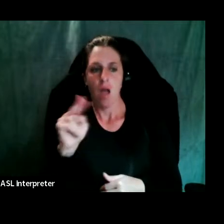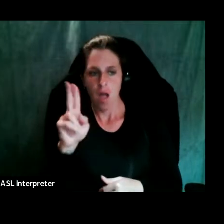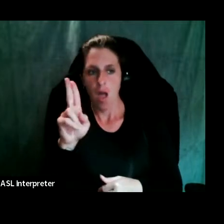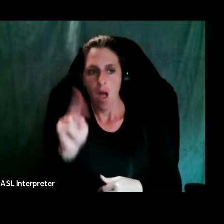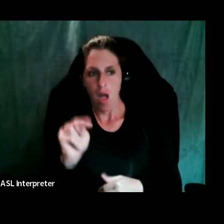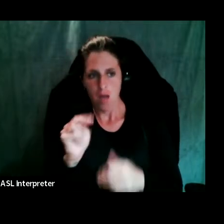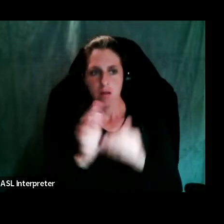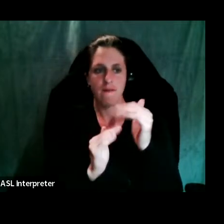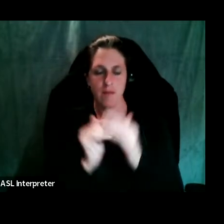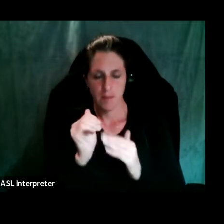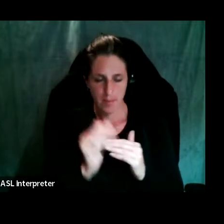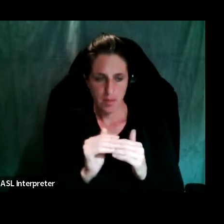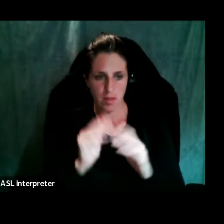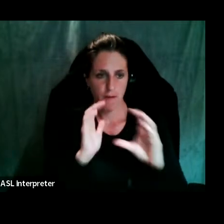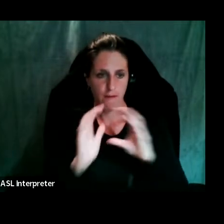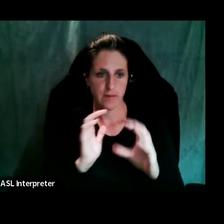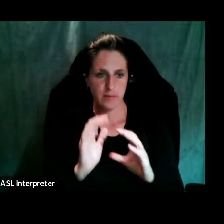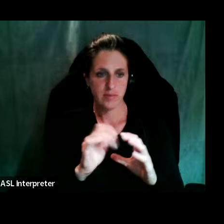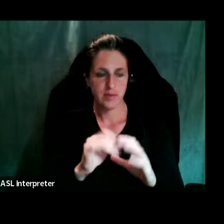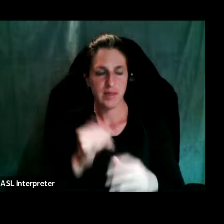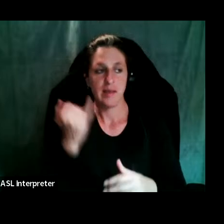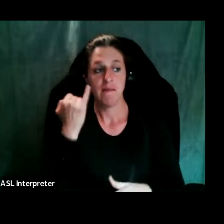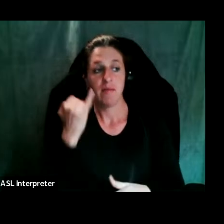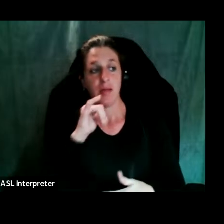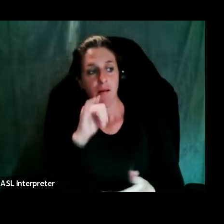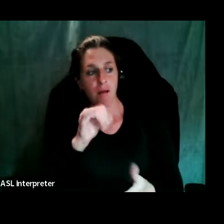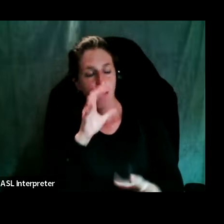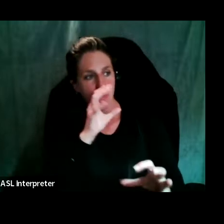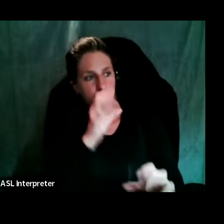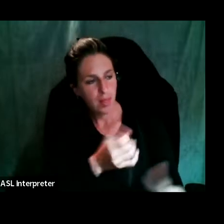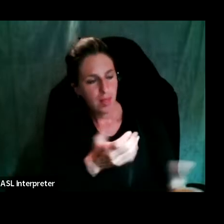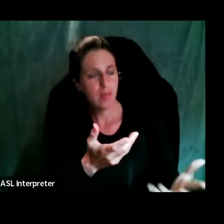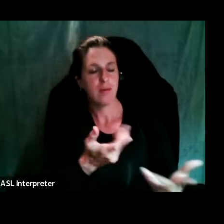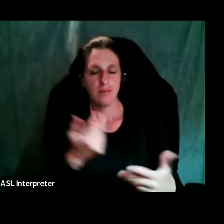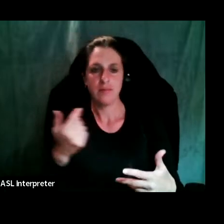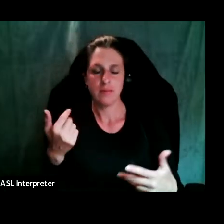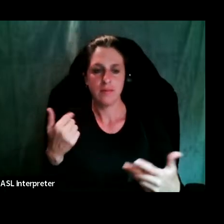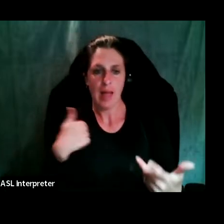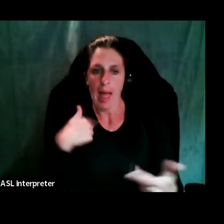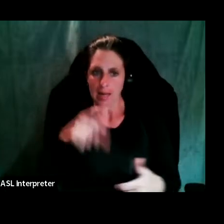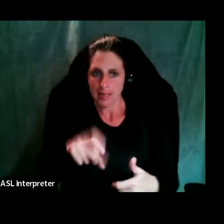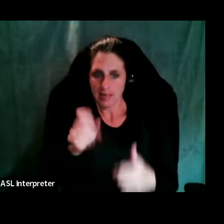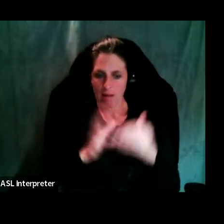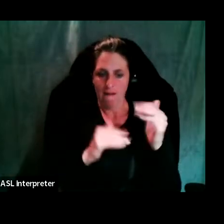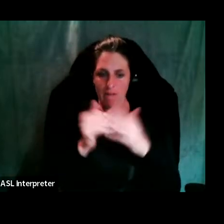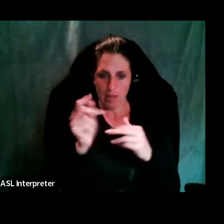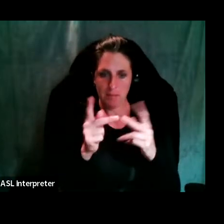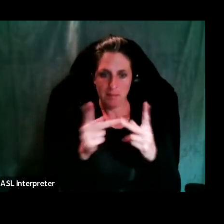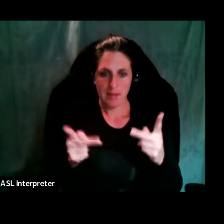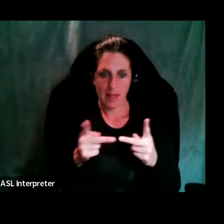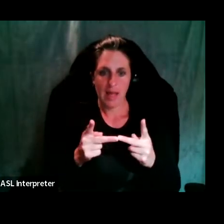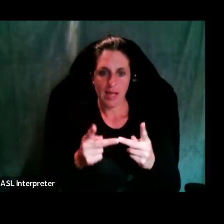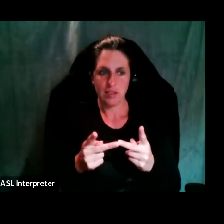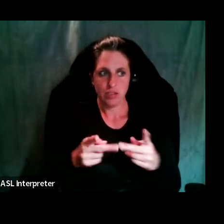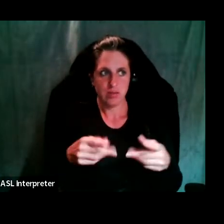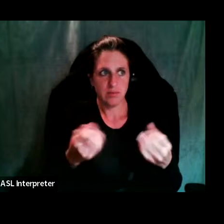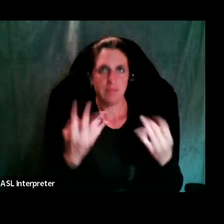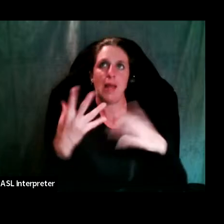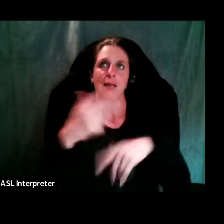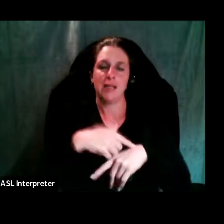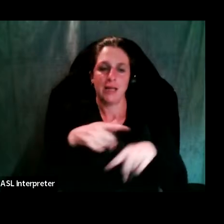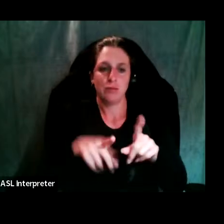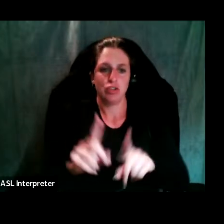If that's not really appealing, I mean, I need a comfortable place many times during my day to have